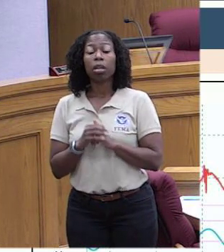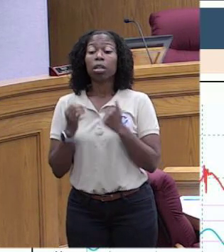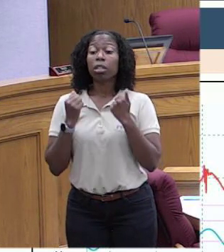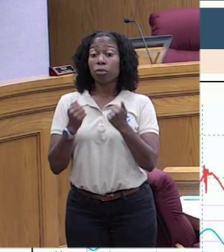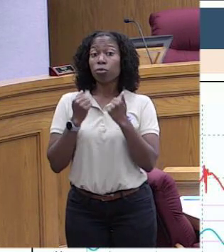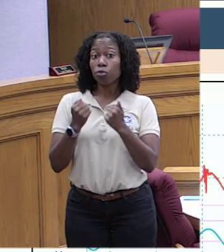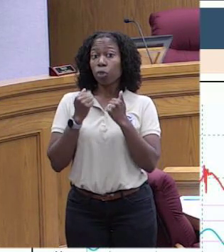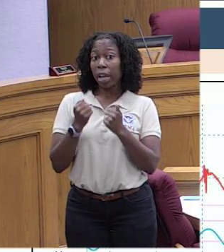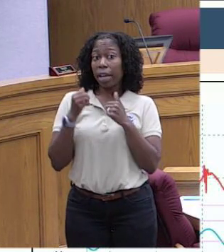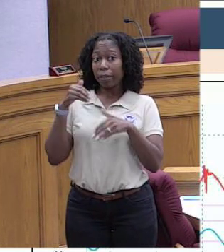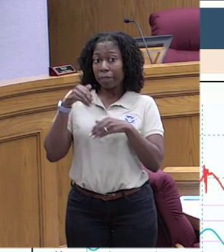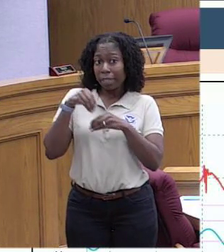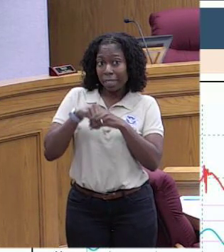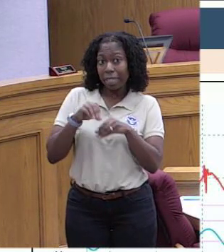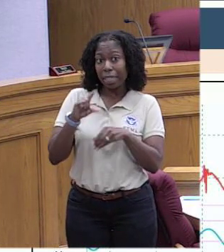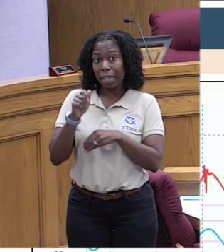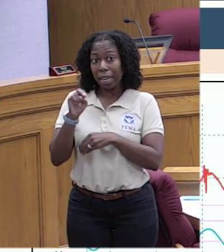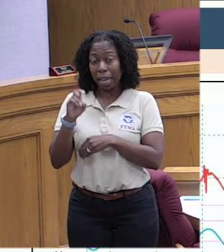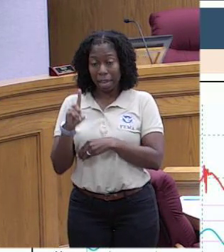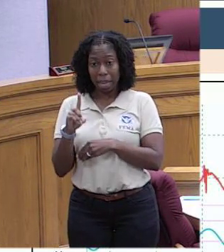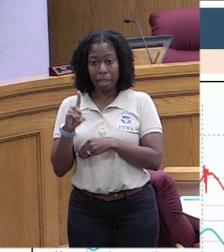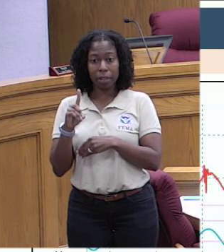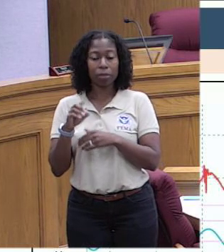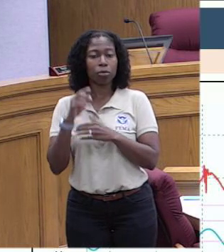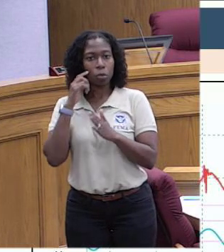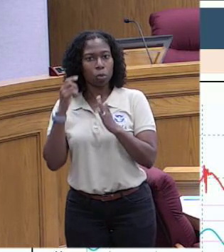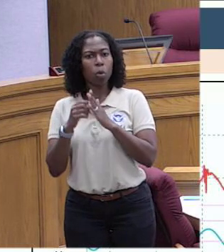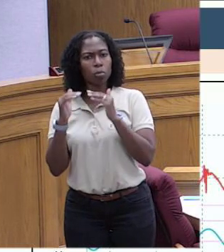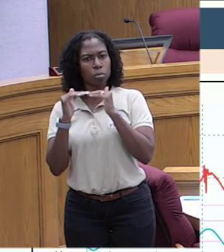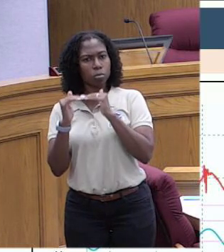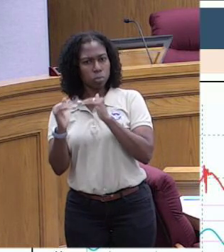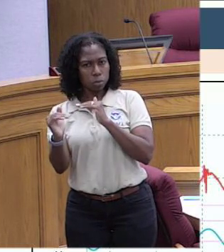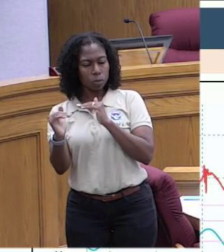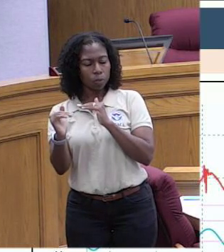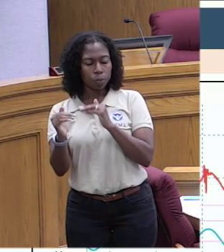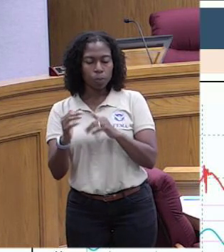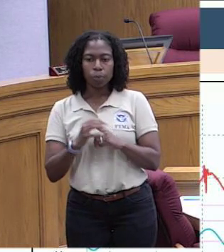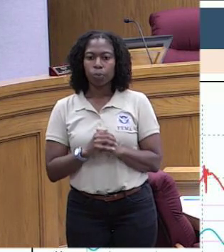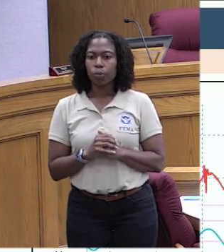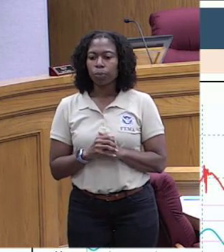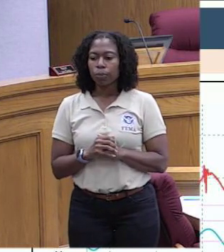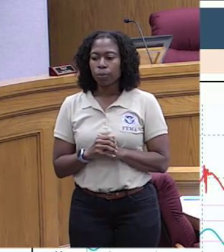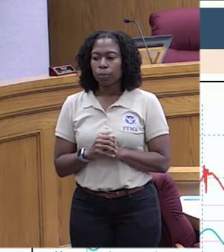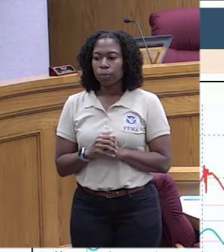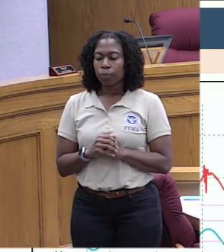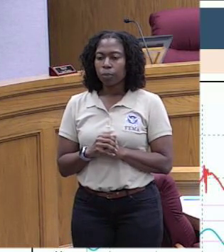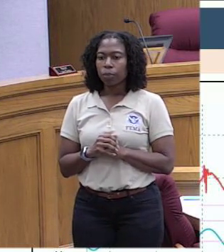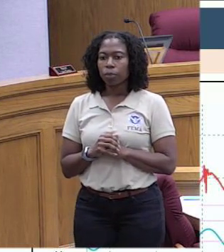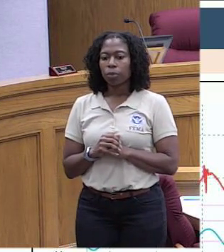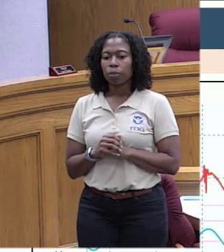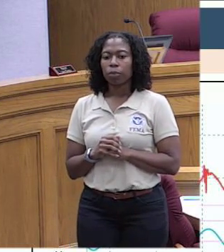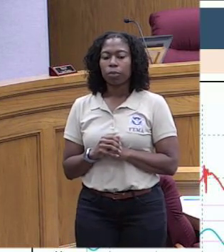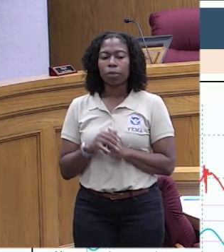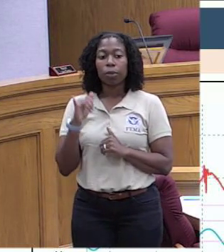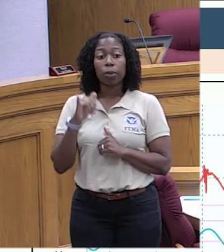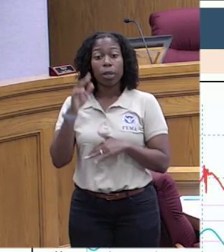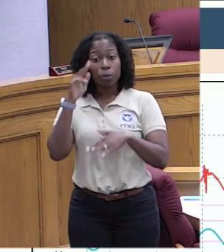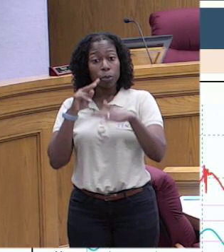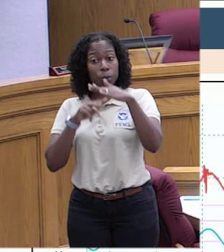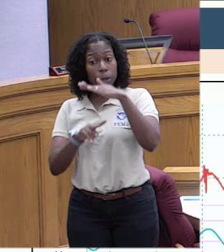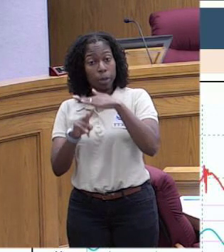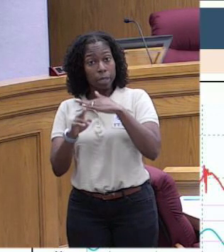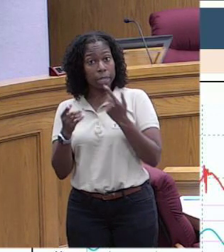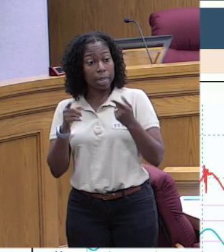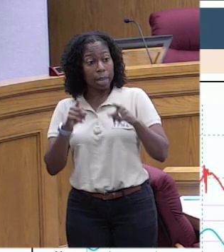of times the water is going to be held in place, especially if the wind shift to a southerly component, which is what we're expecting at some point with this system here.